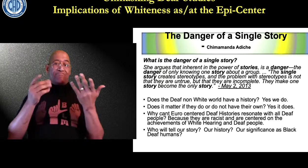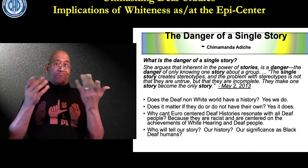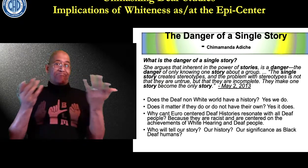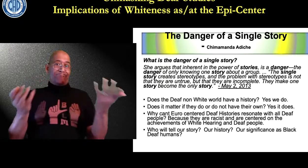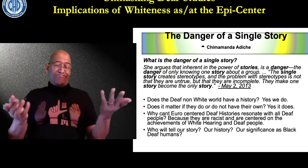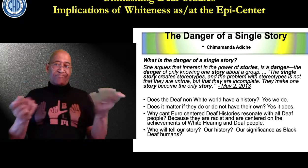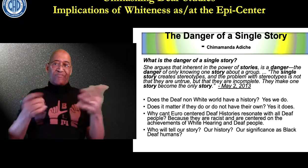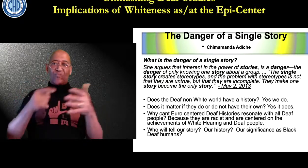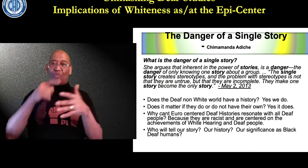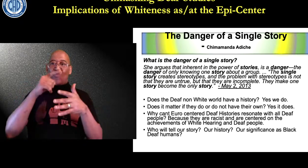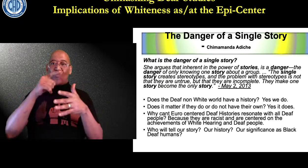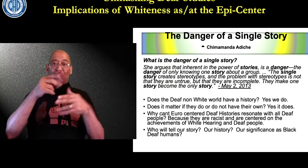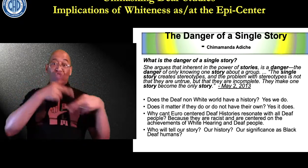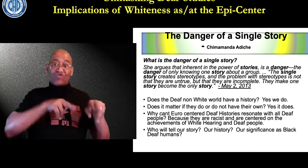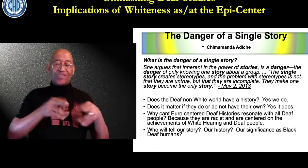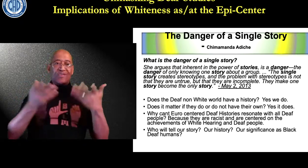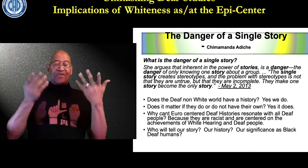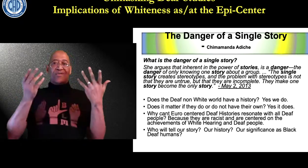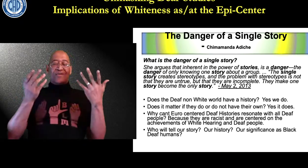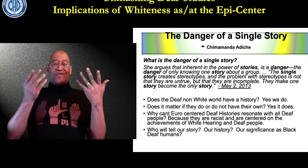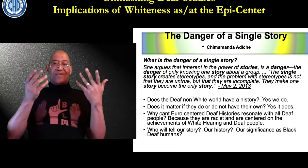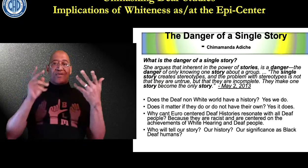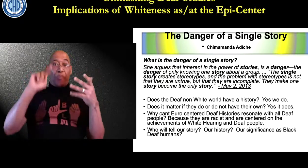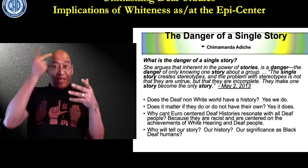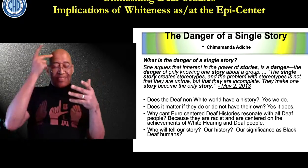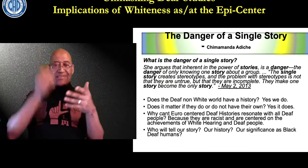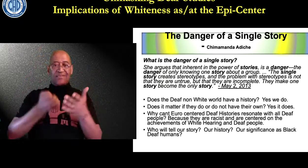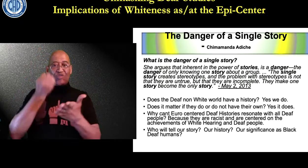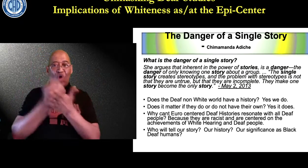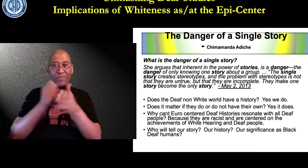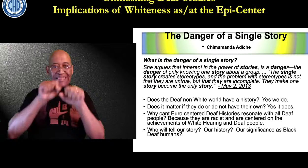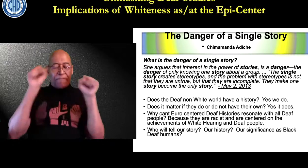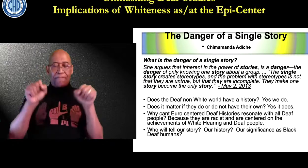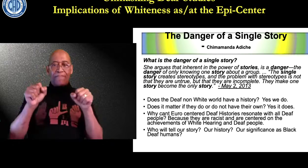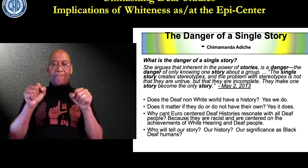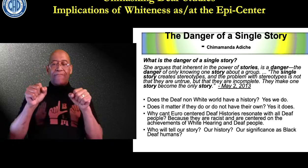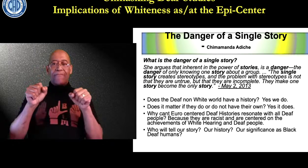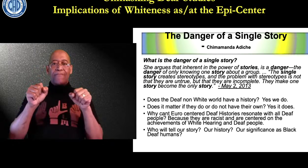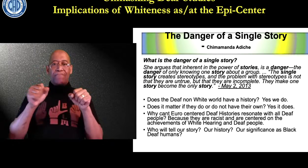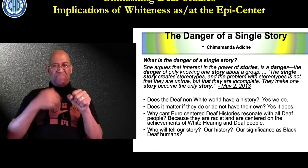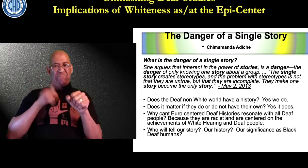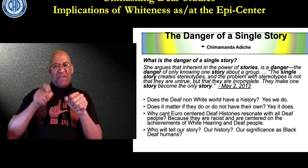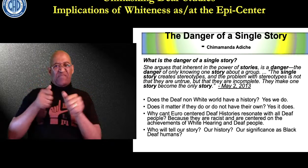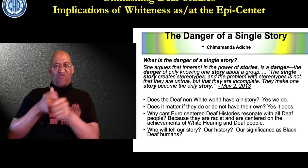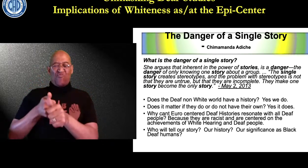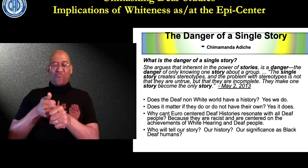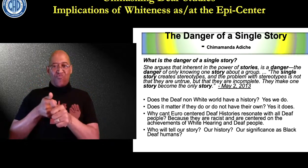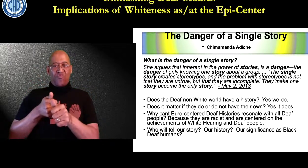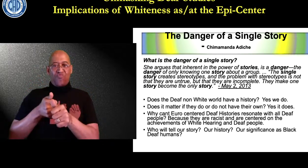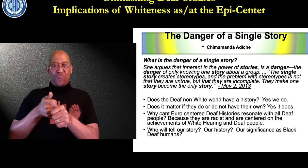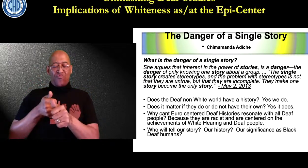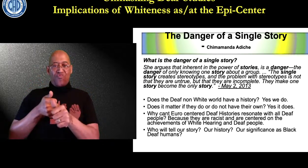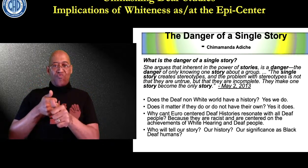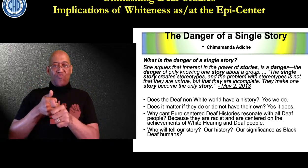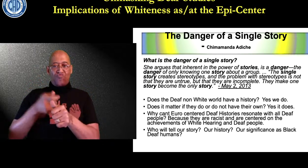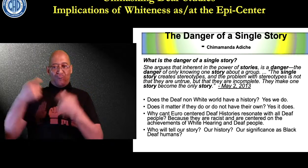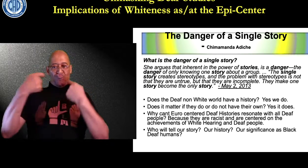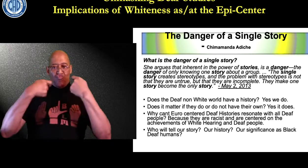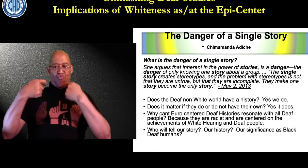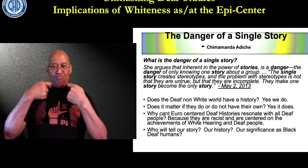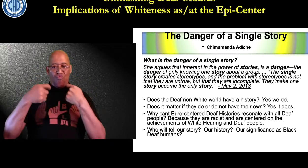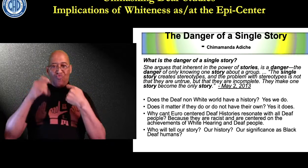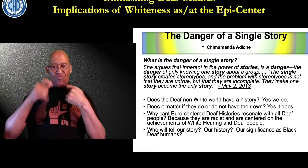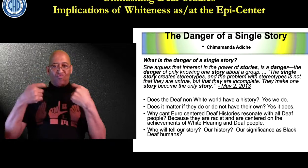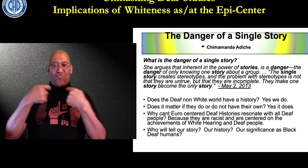colonization of Europe over Africa and decides what curriculum what religion, what politics,